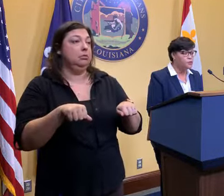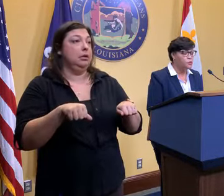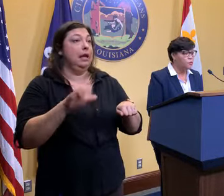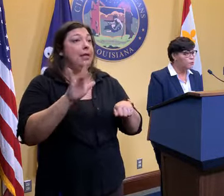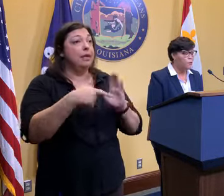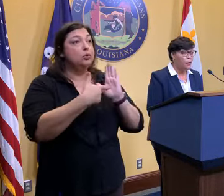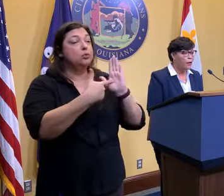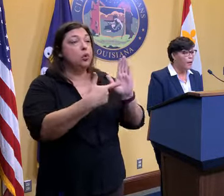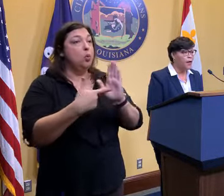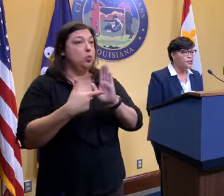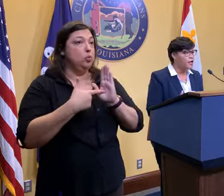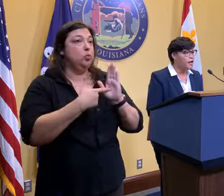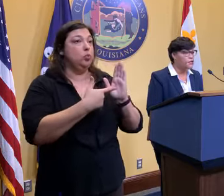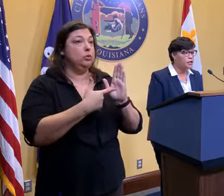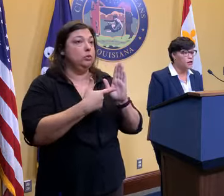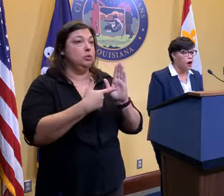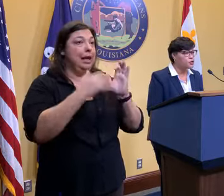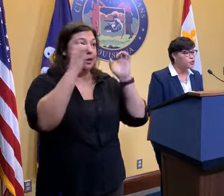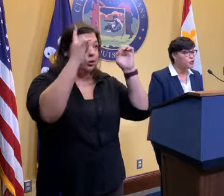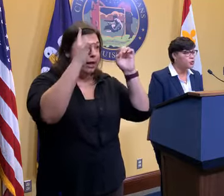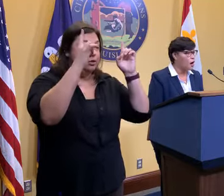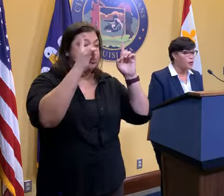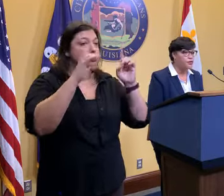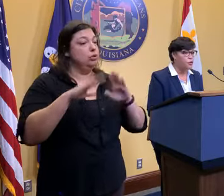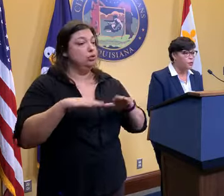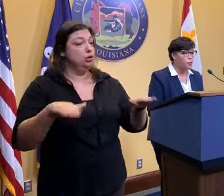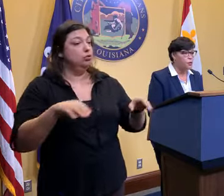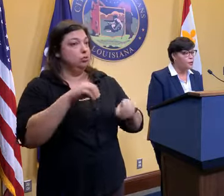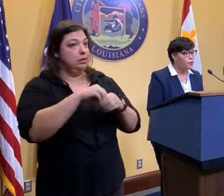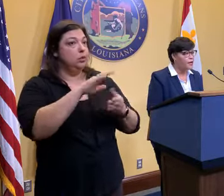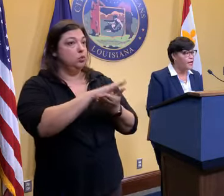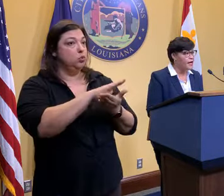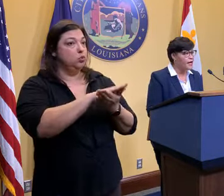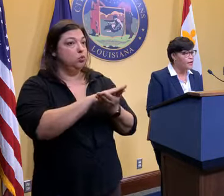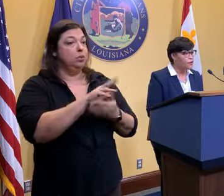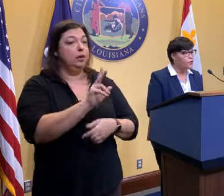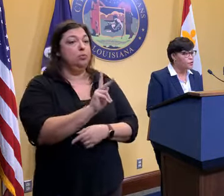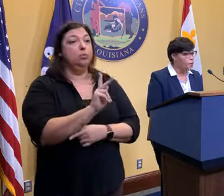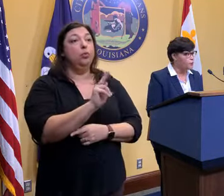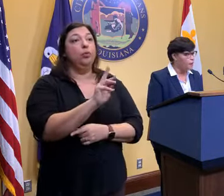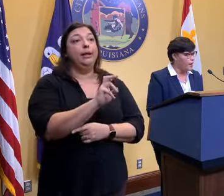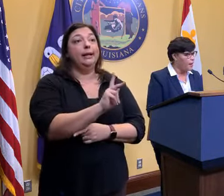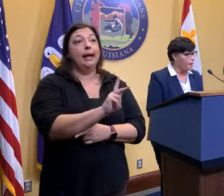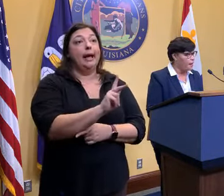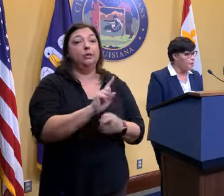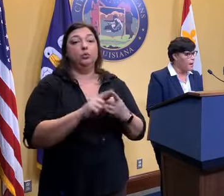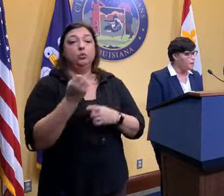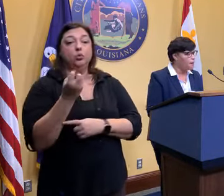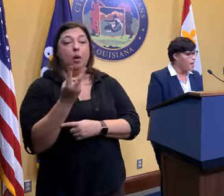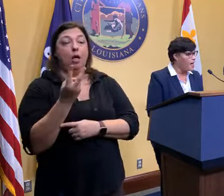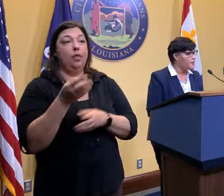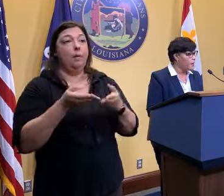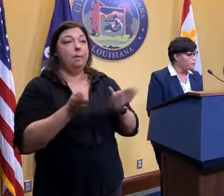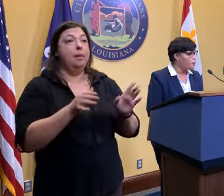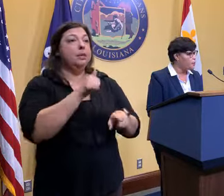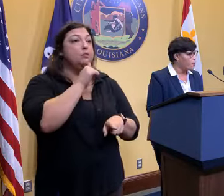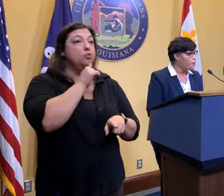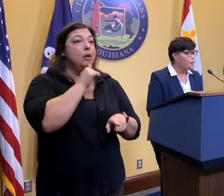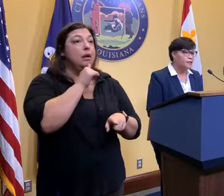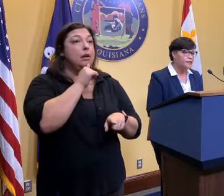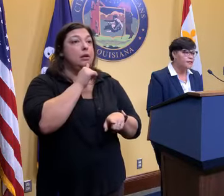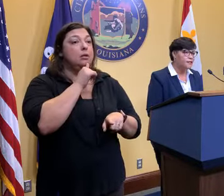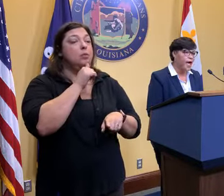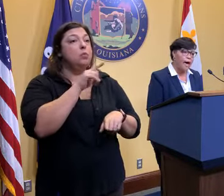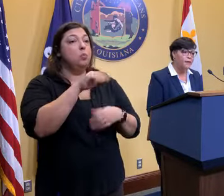speaks to education. Our children are in school, pre-K through 12th grade, public, private, and